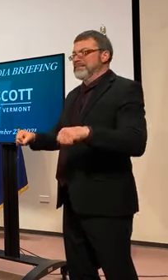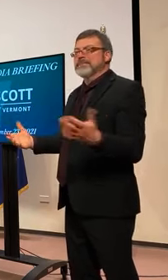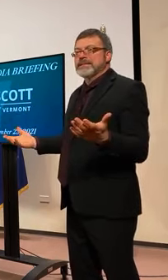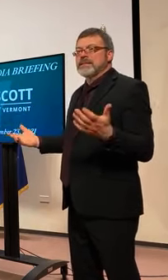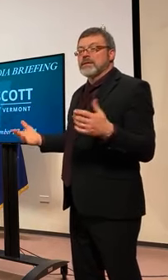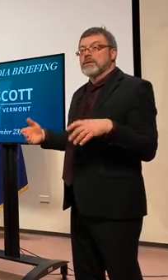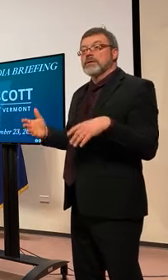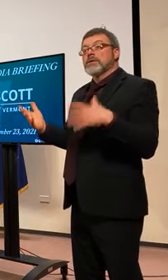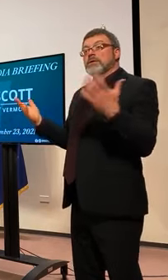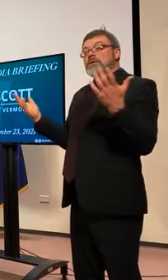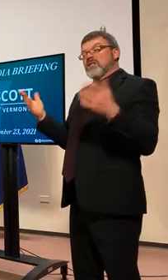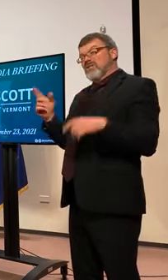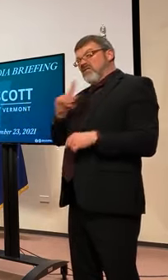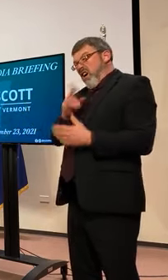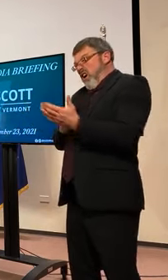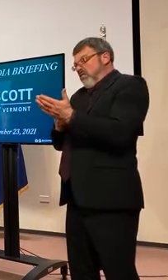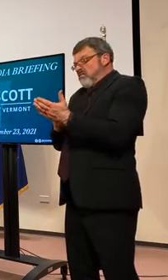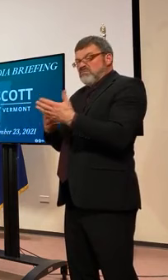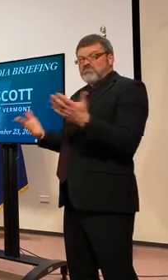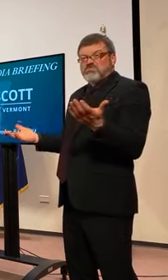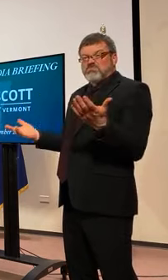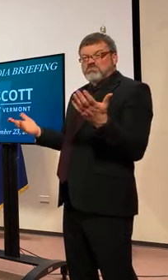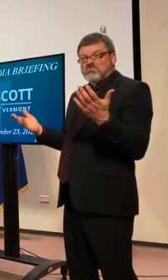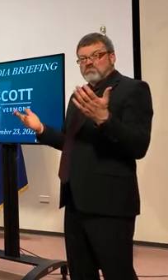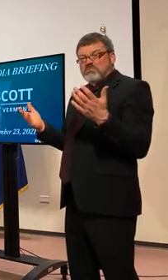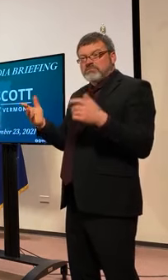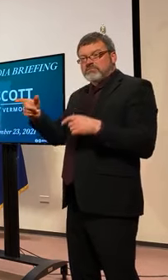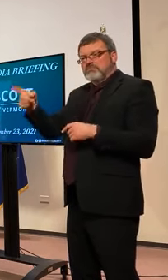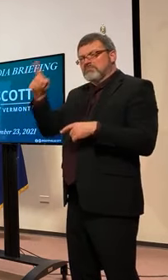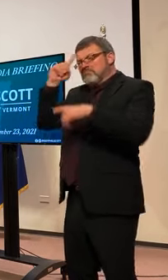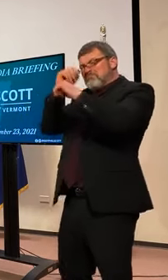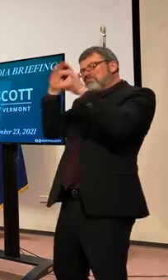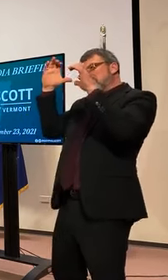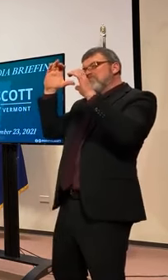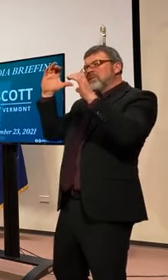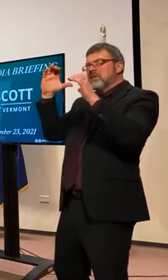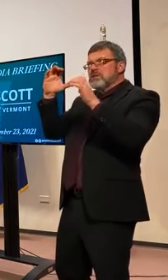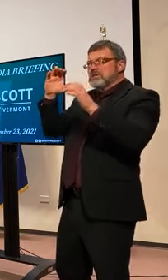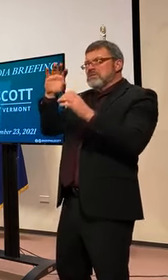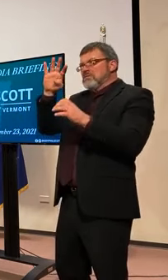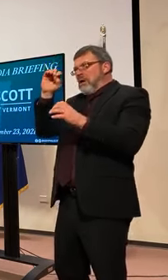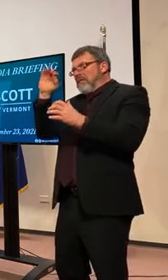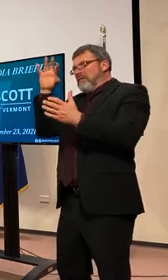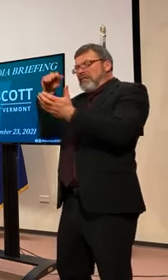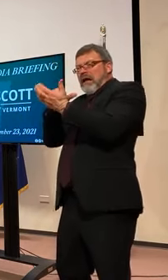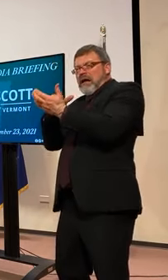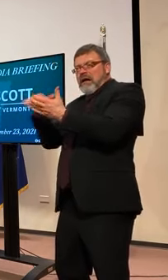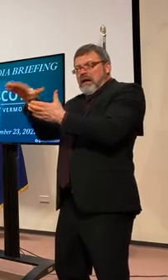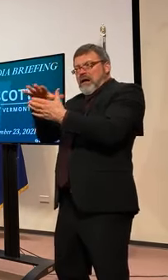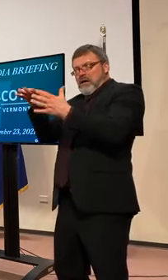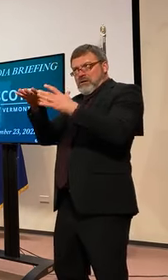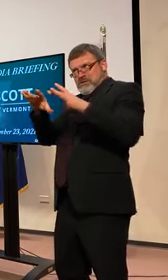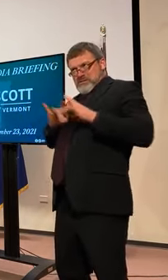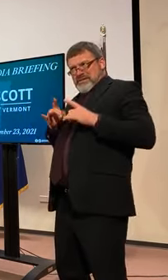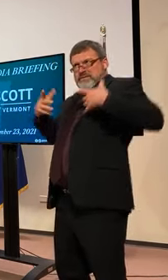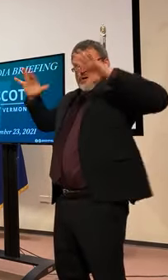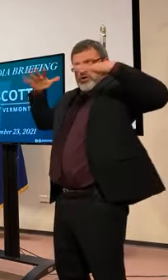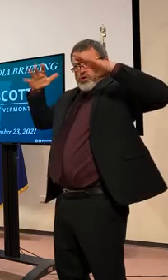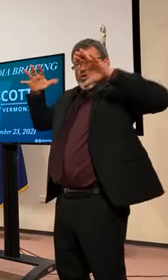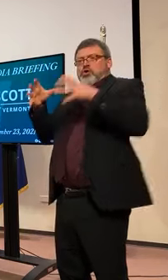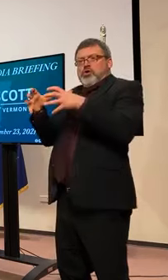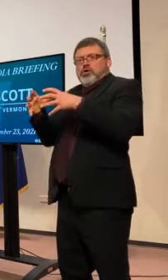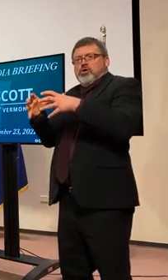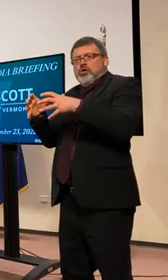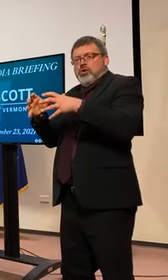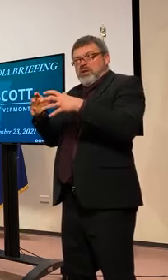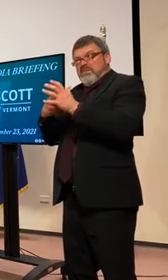is, even if we think about 40 to 50,000 people in Vermont having been infected, that's not a high percentage of